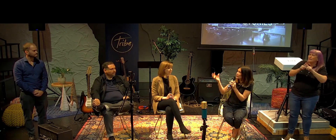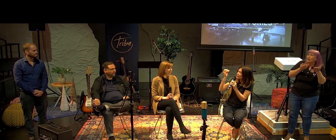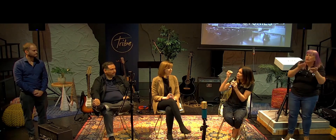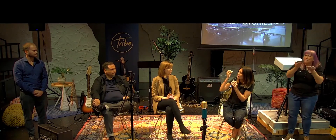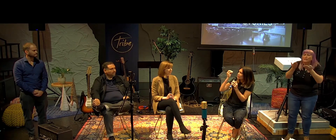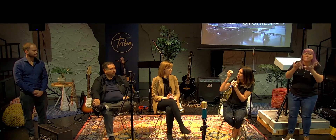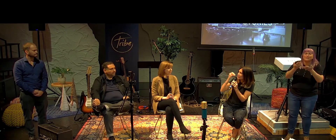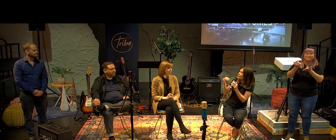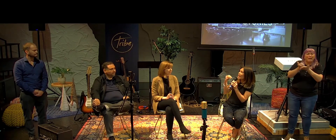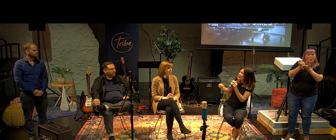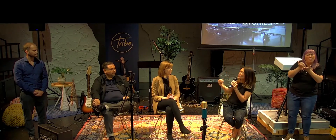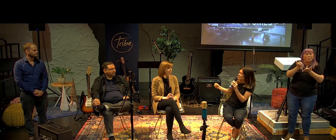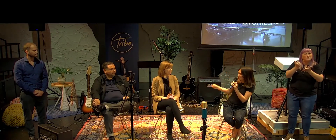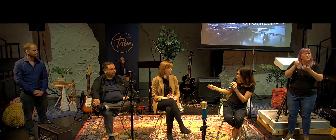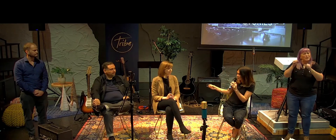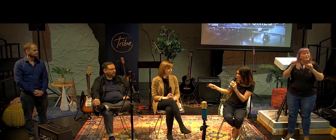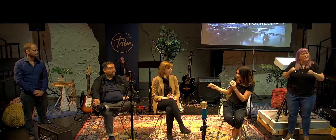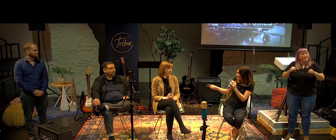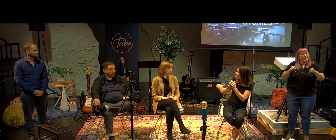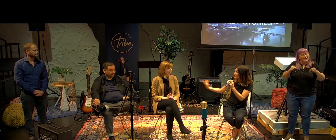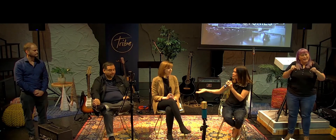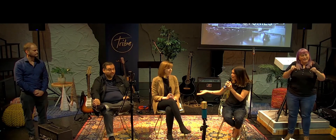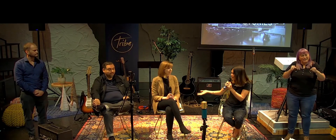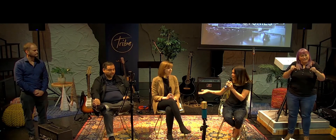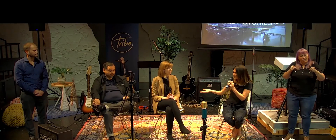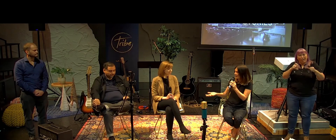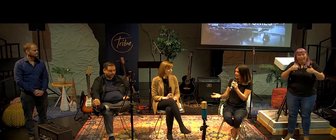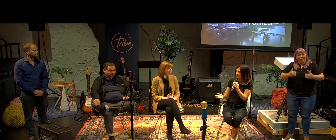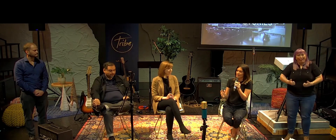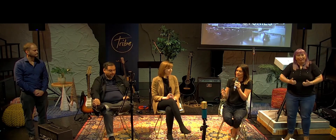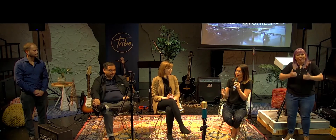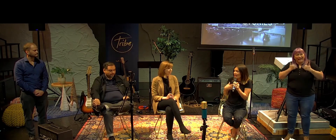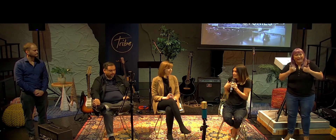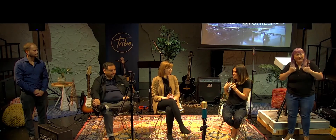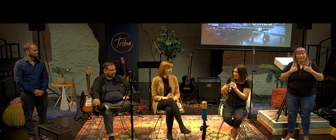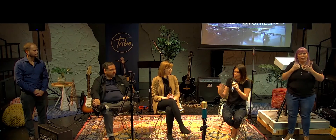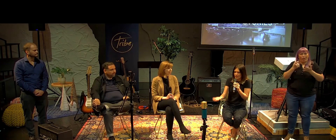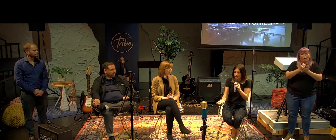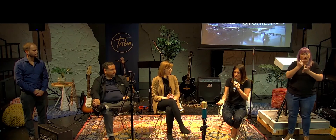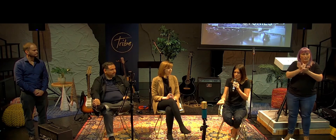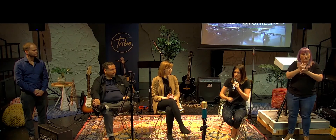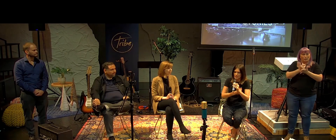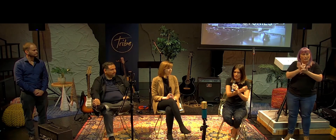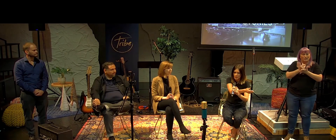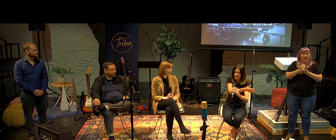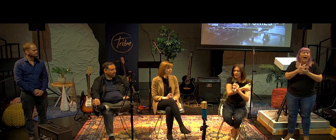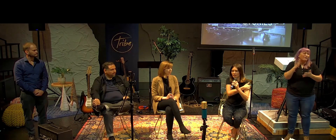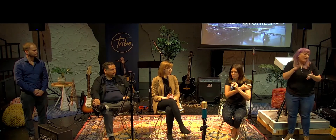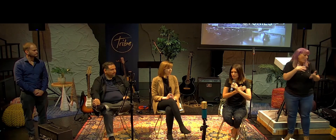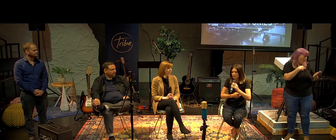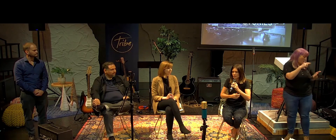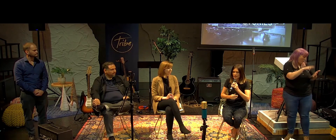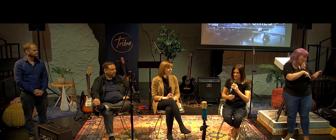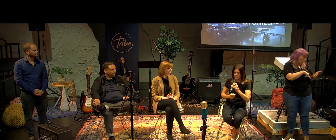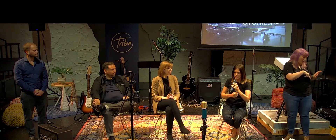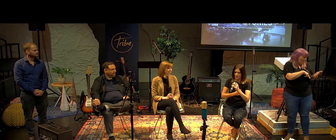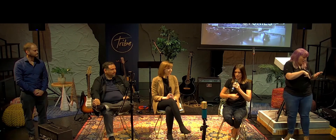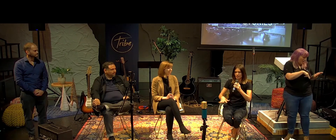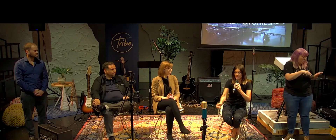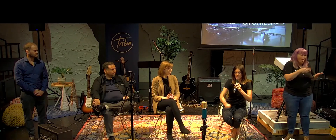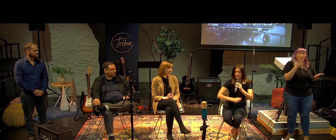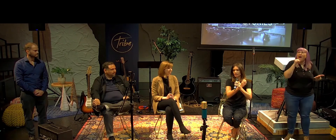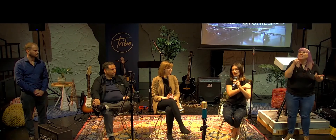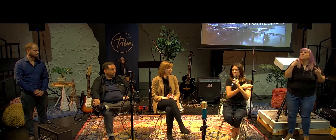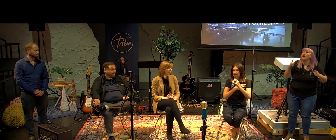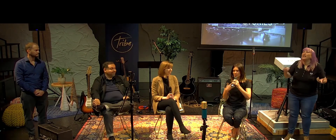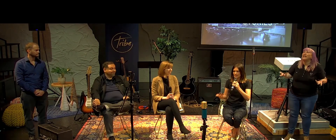that we can live out the scriptures, not just read them and like, I've done that where I've read them and I just kind of want to, why isn't it working?